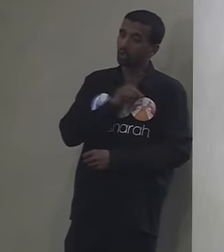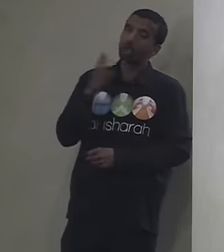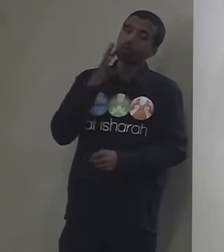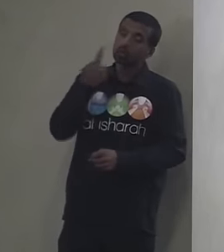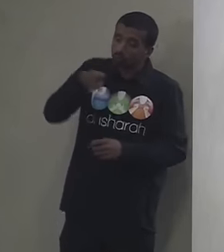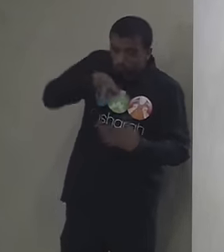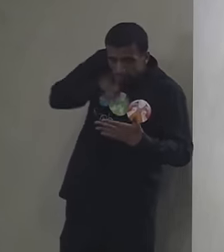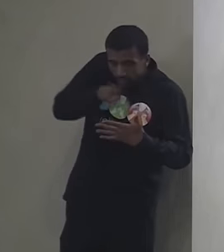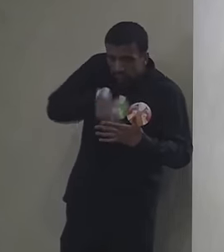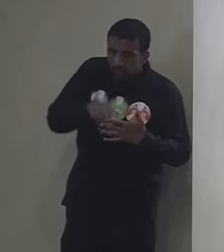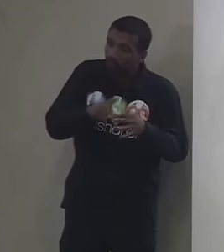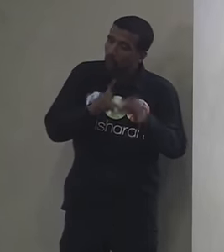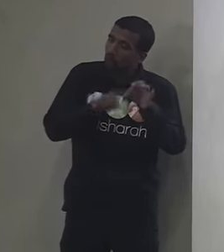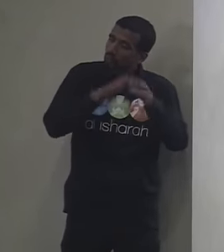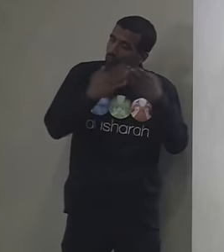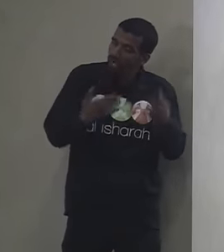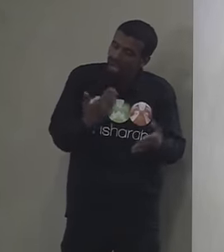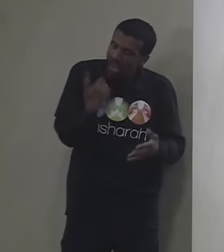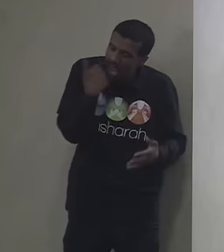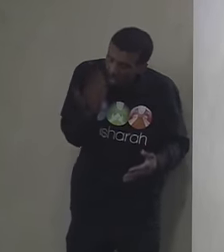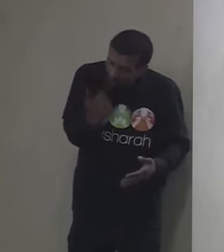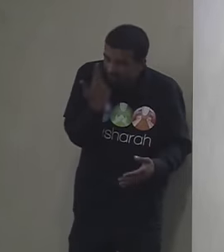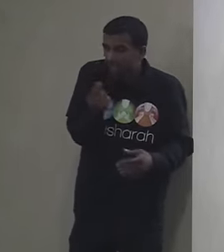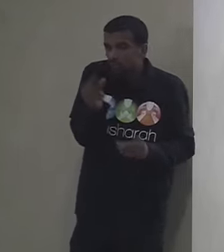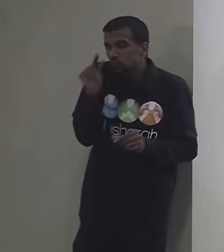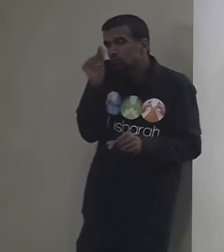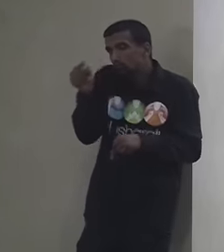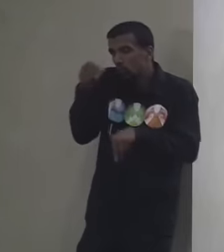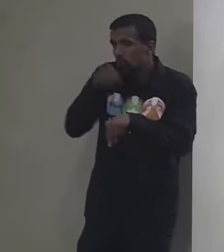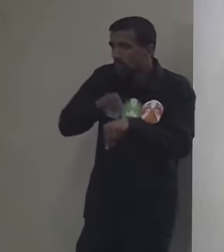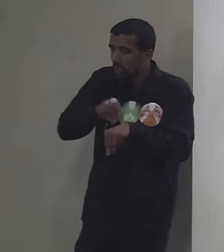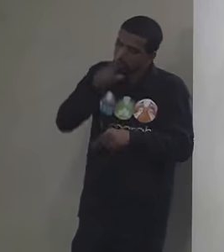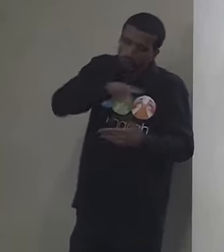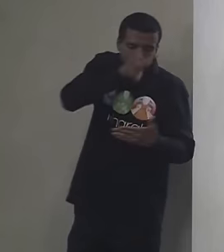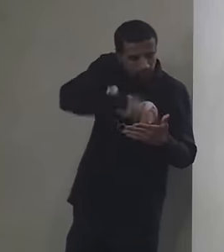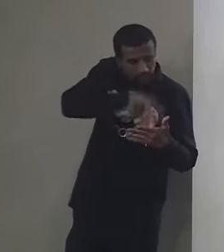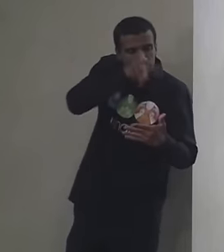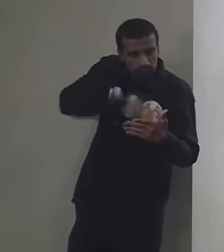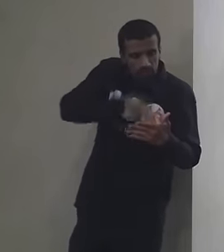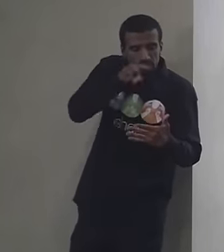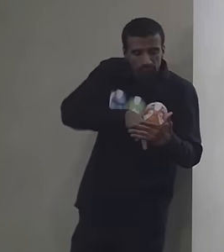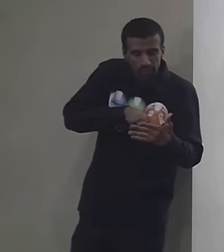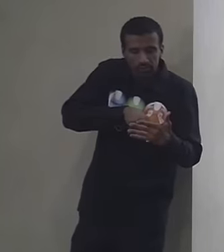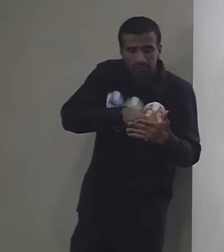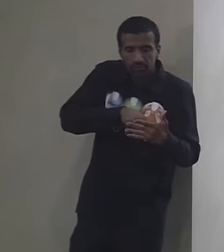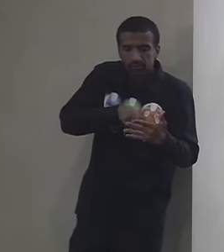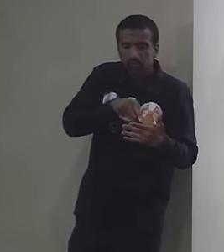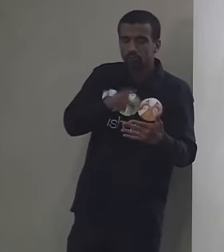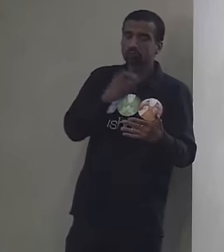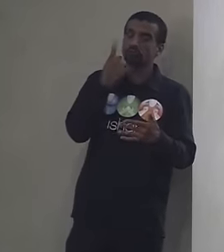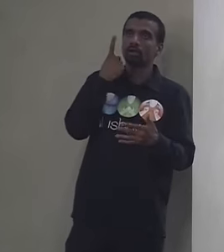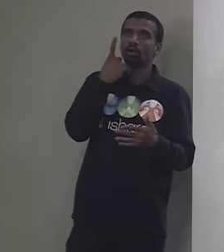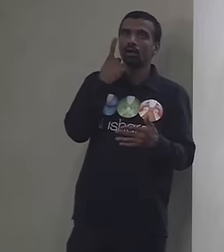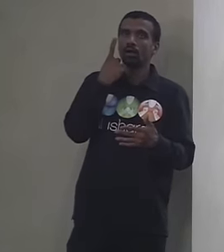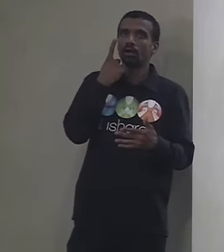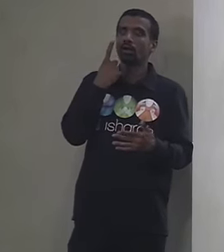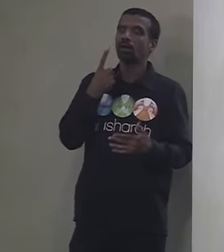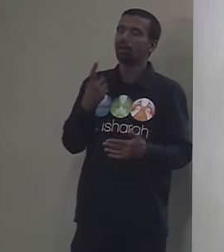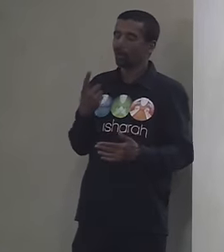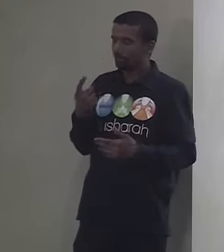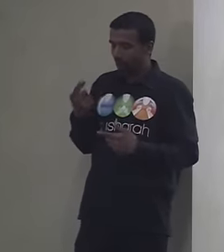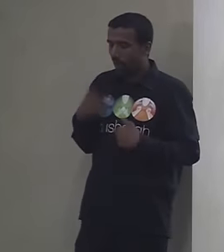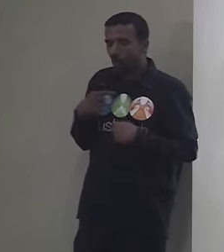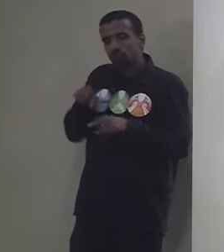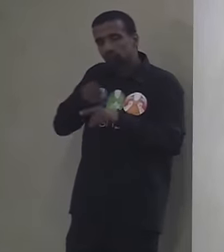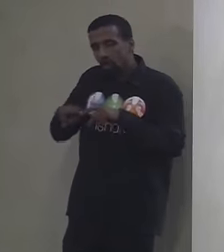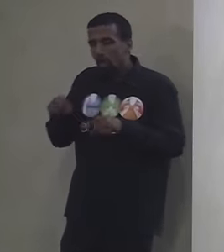al-Mateen. He's the ultimate provider. And you'll just be at ease. Look, I'm going to do whatever I can, but Allah will take care.